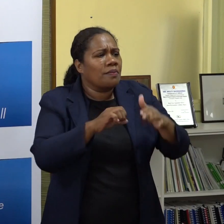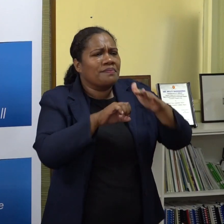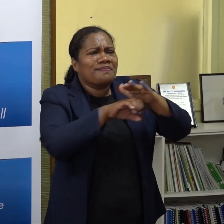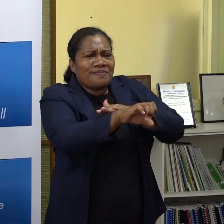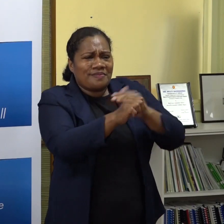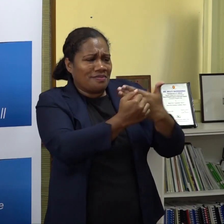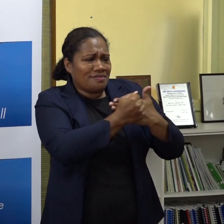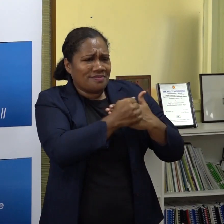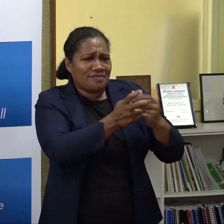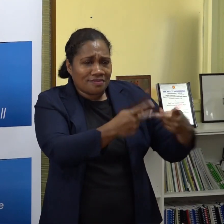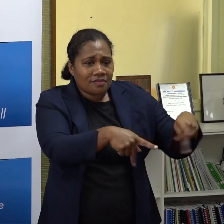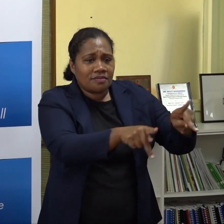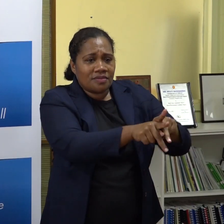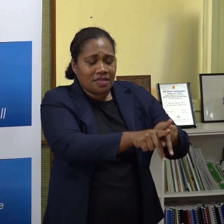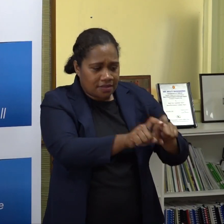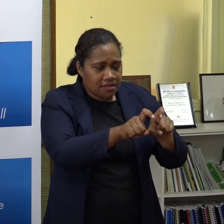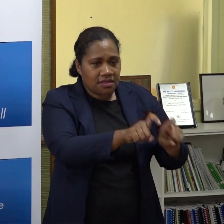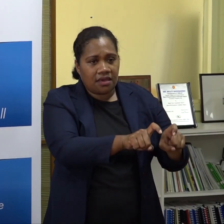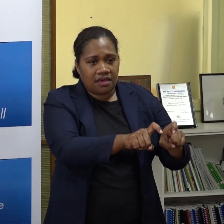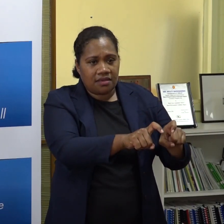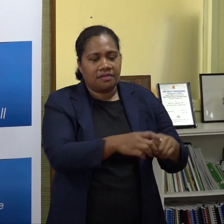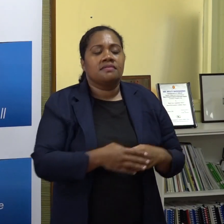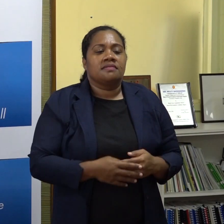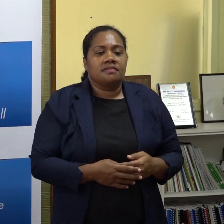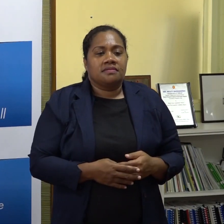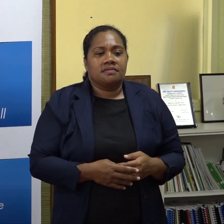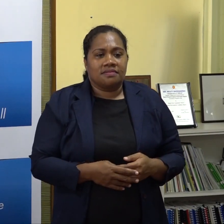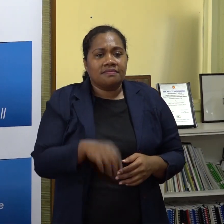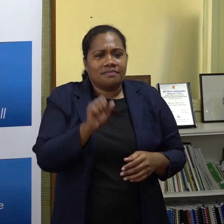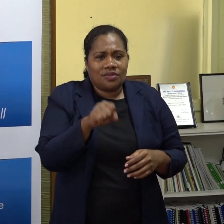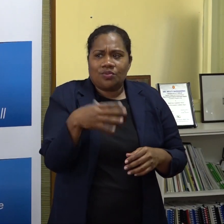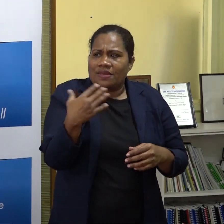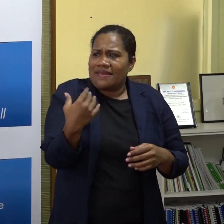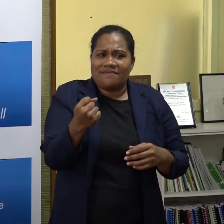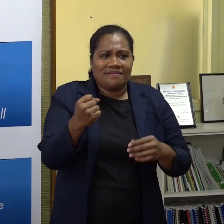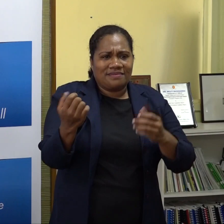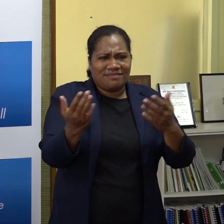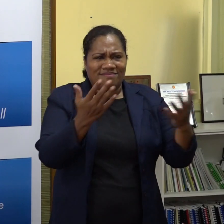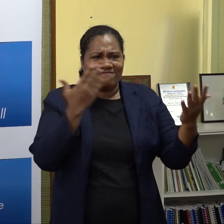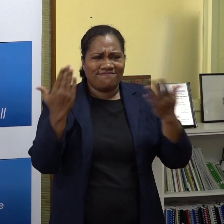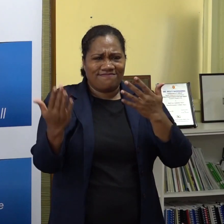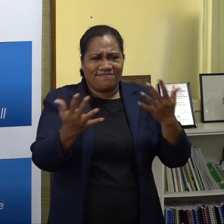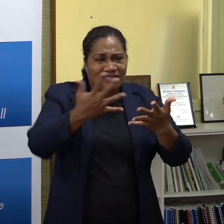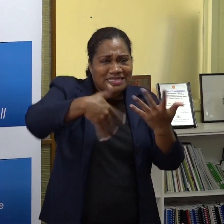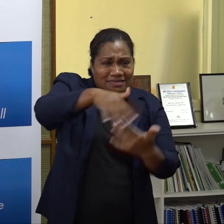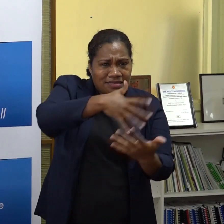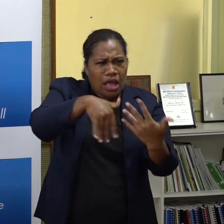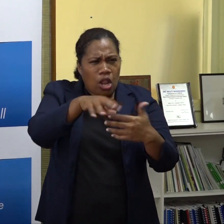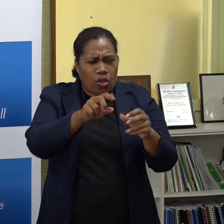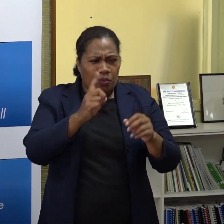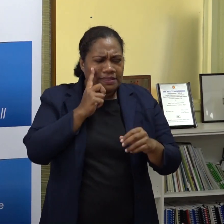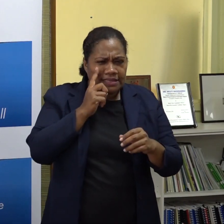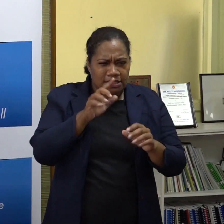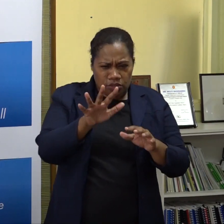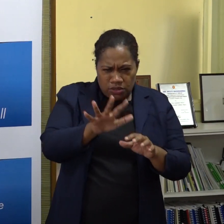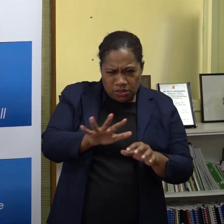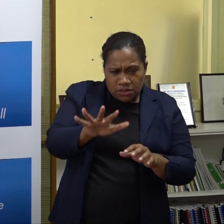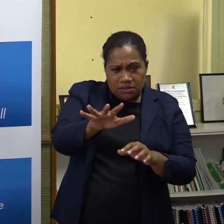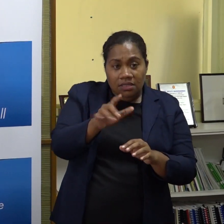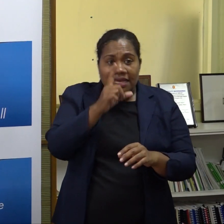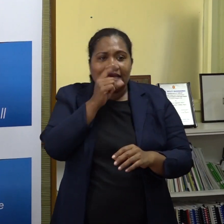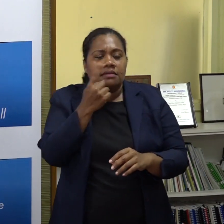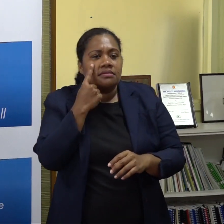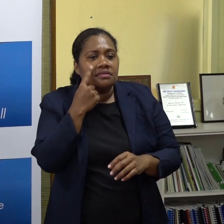centers until further notice. Despite the shift in the cyclone's trajectory, we can still